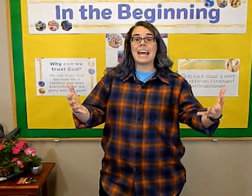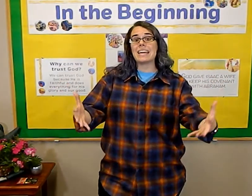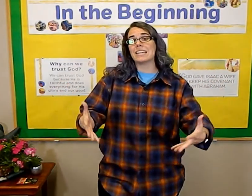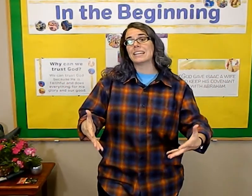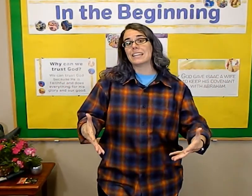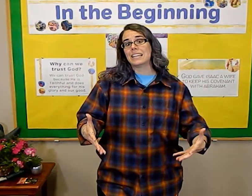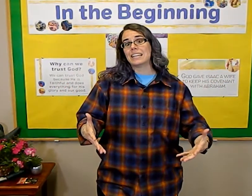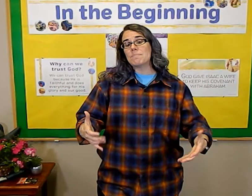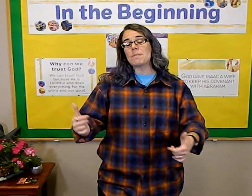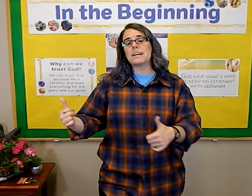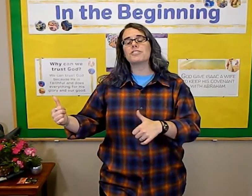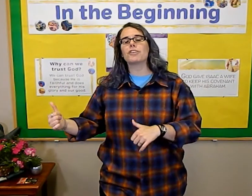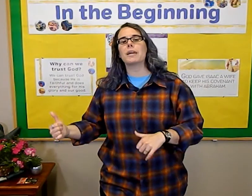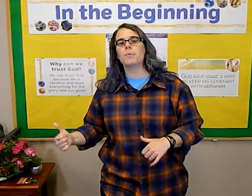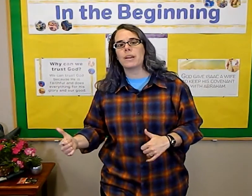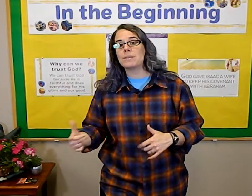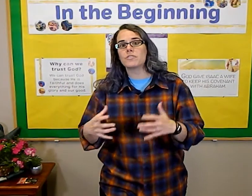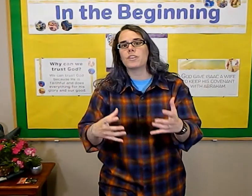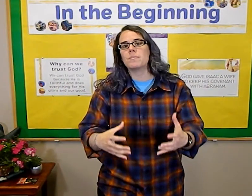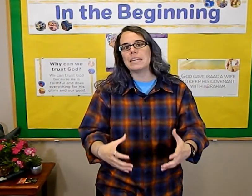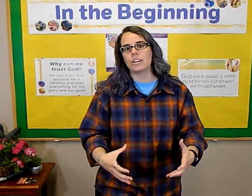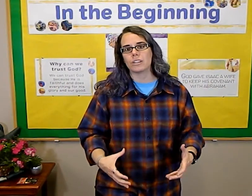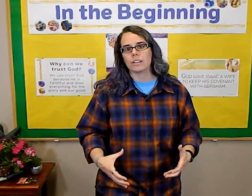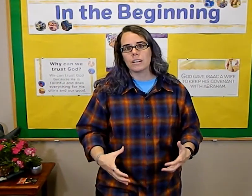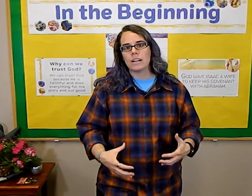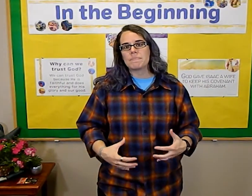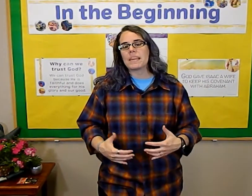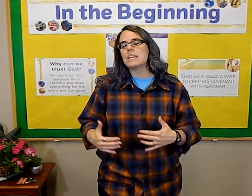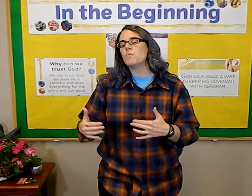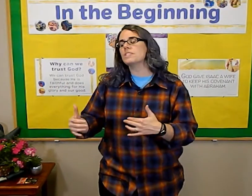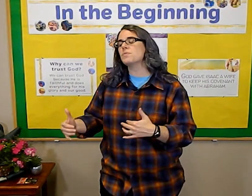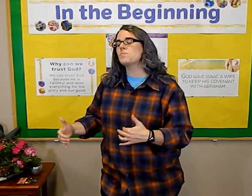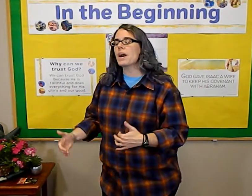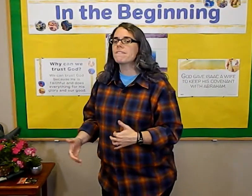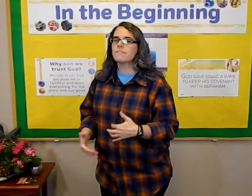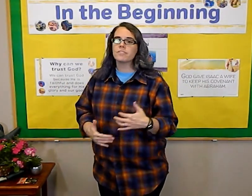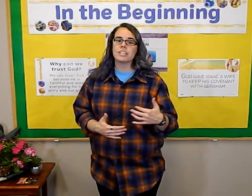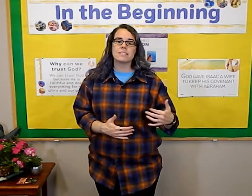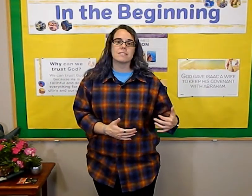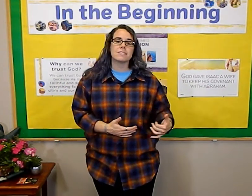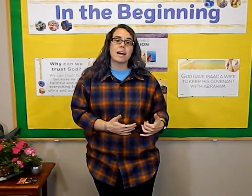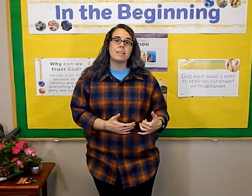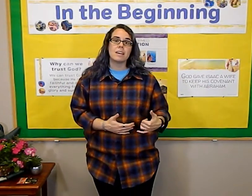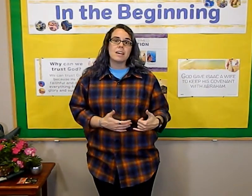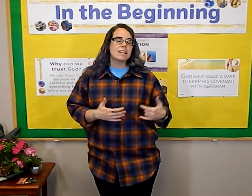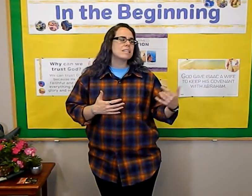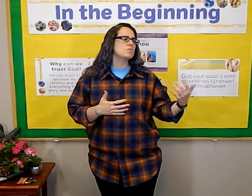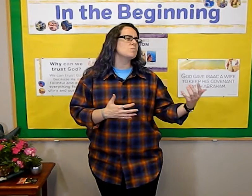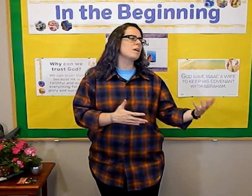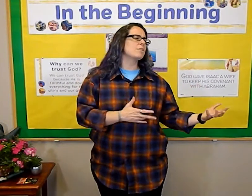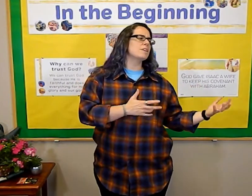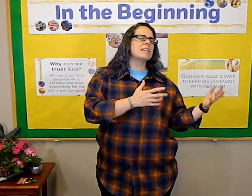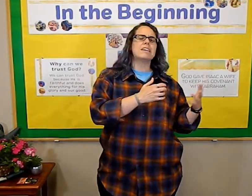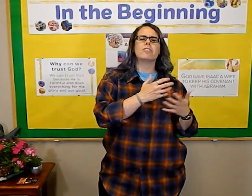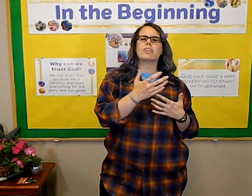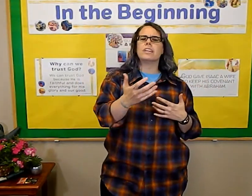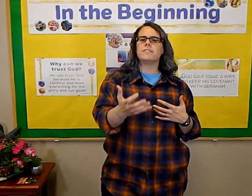hey, my master Abraham, he's from here. And he wants a wife for his son, and he's wealthy, and here are gifts. He